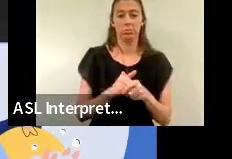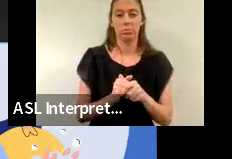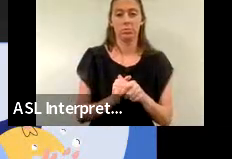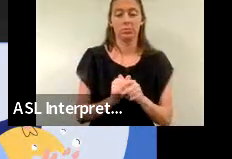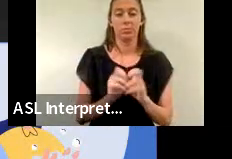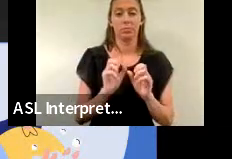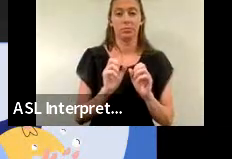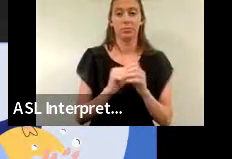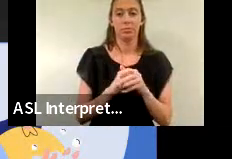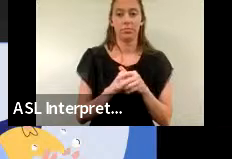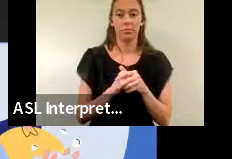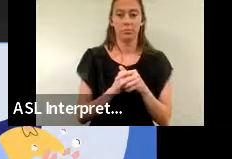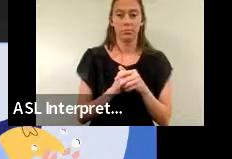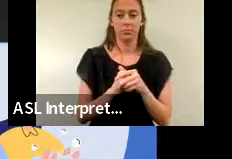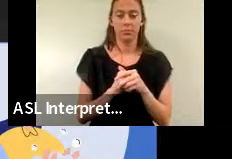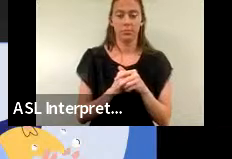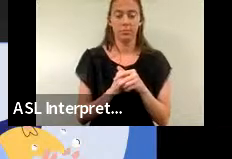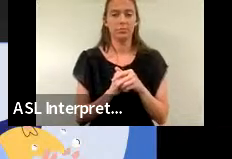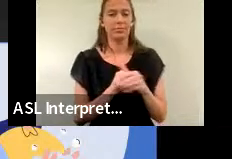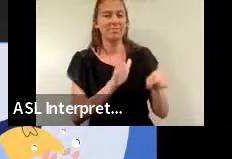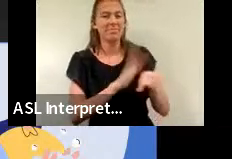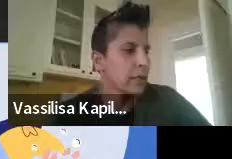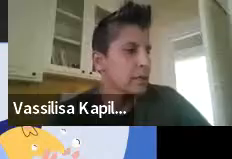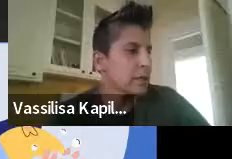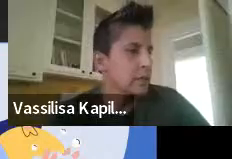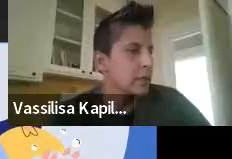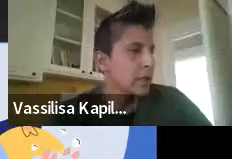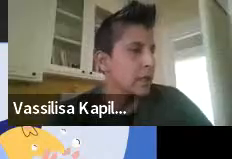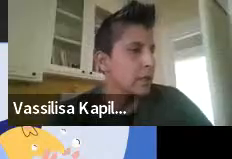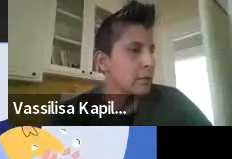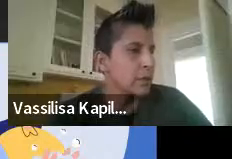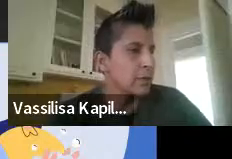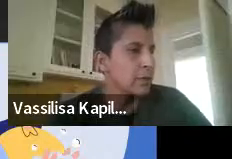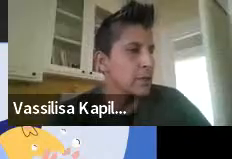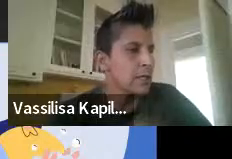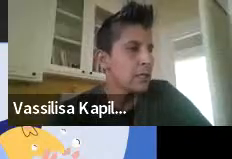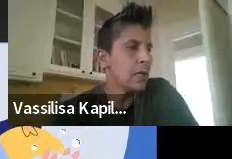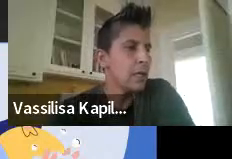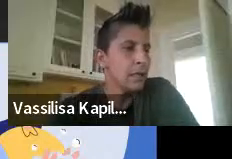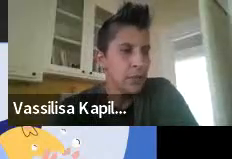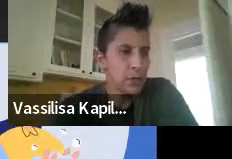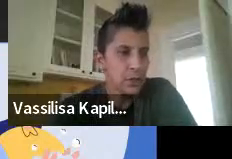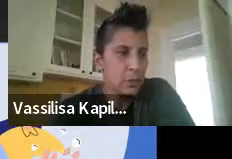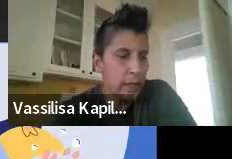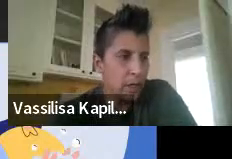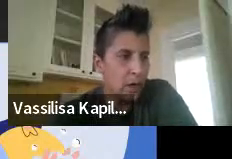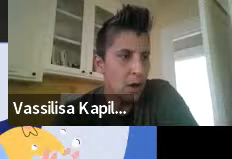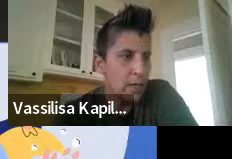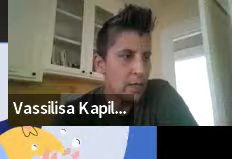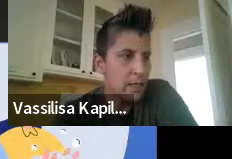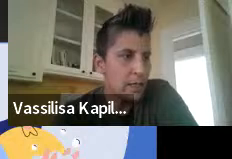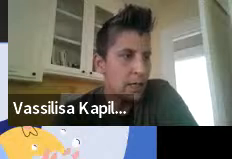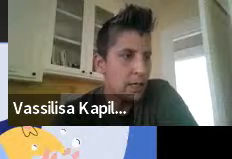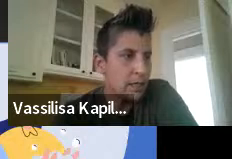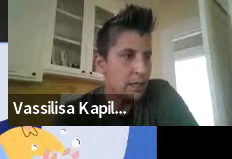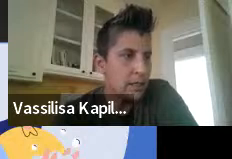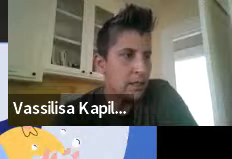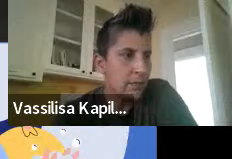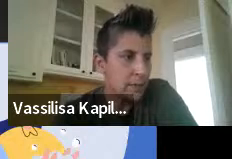We've got about 3 minutes left. Great, perfect. Confusion, we are